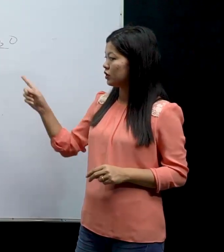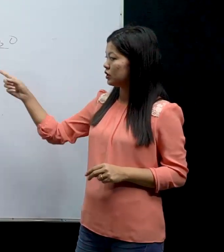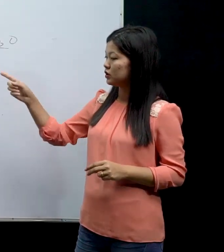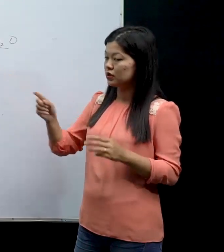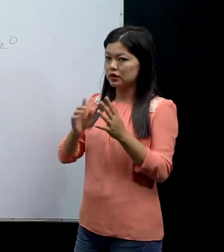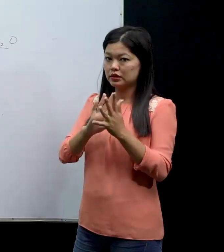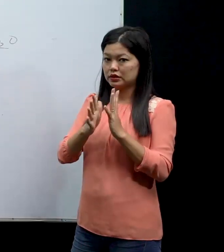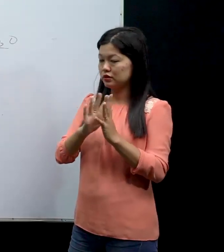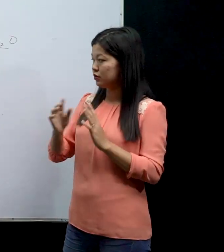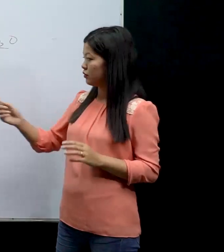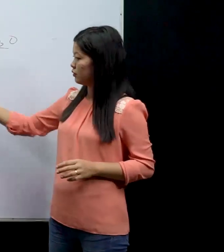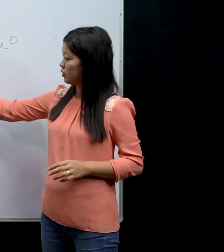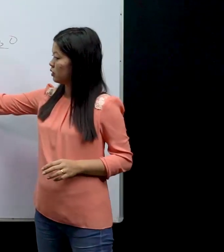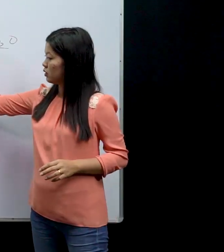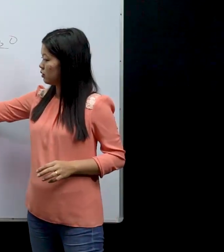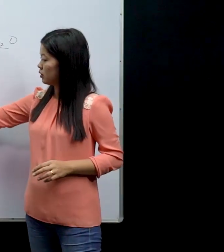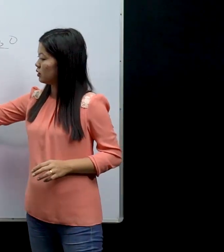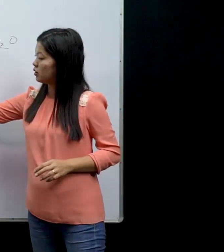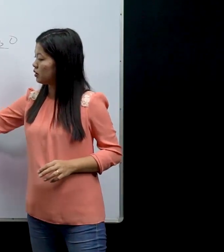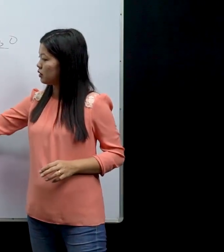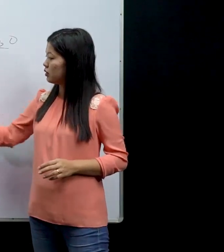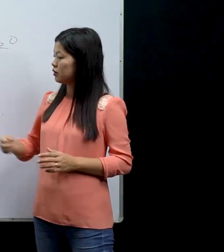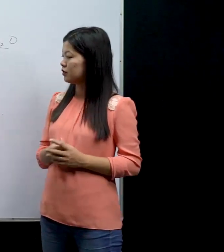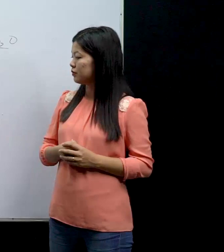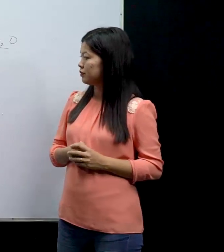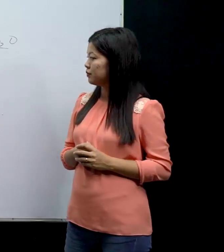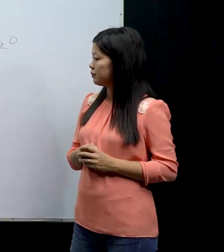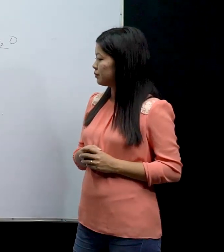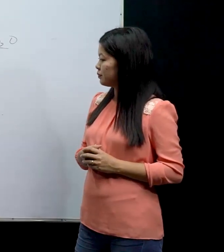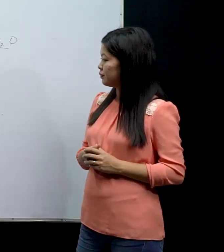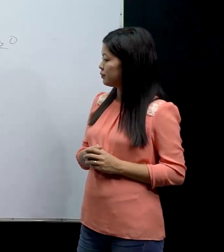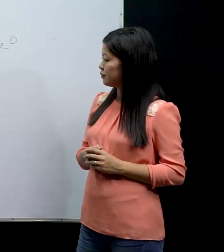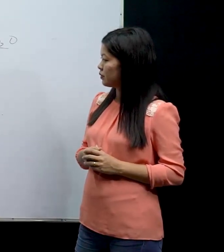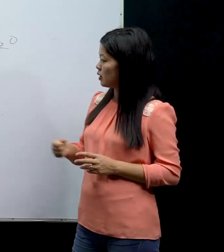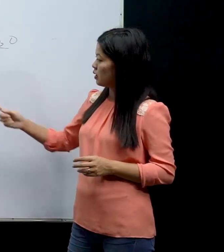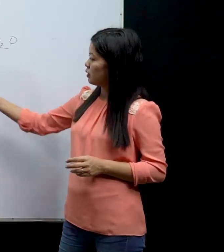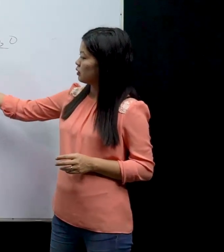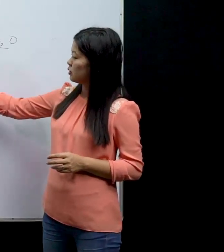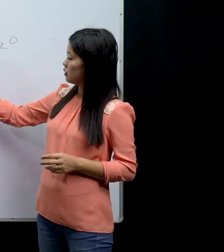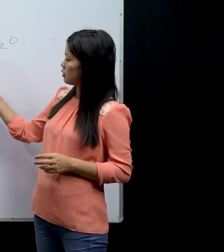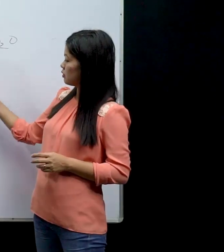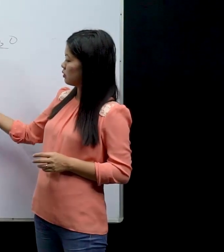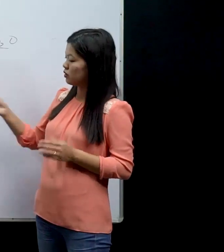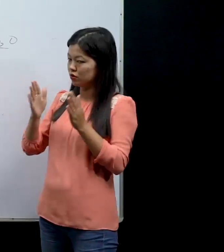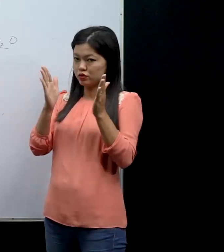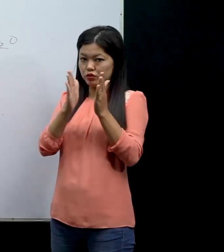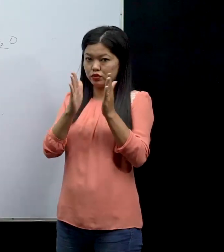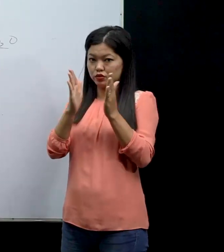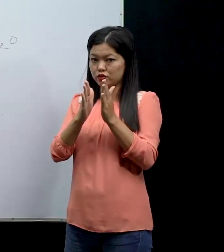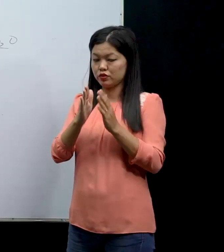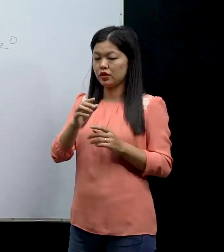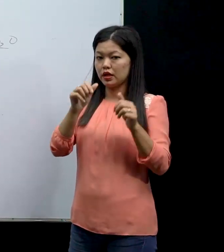right? And chloride means that's chlorine, right? So Cl. Clear?